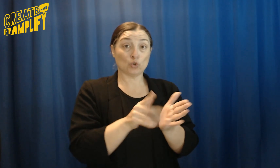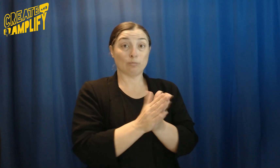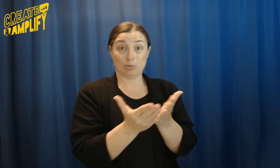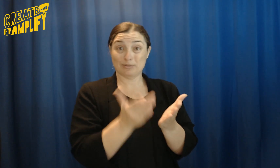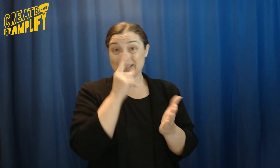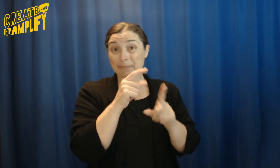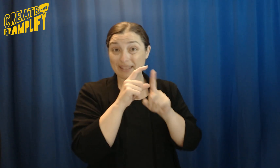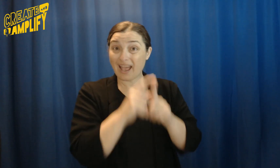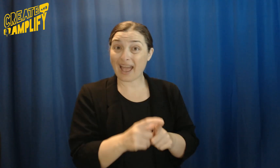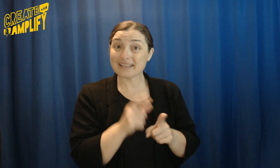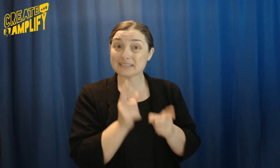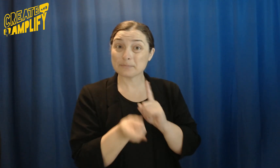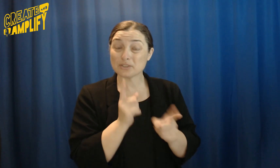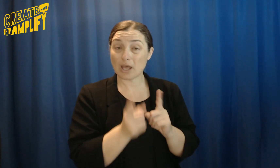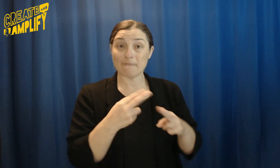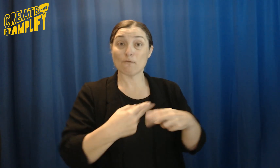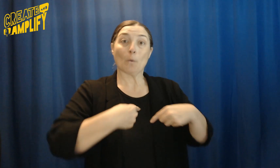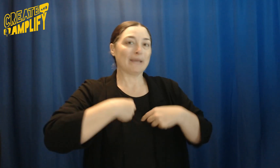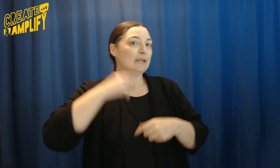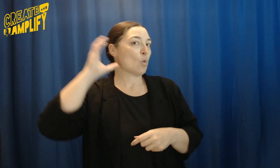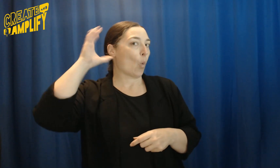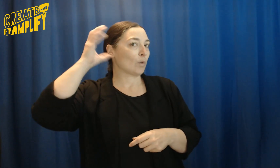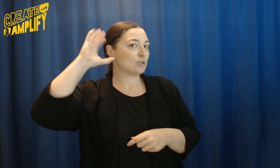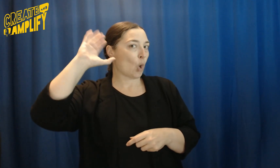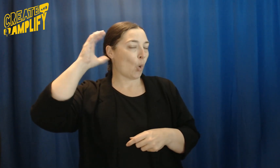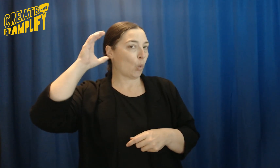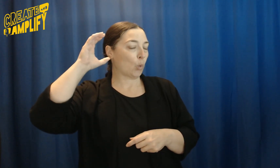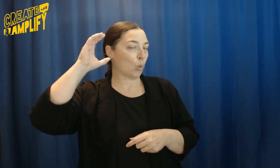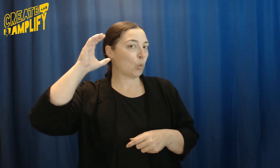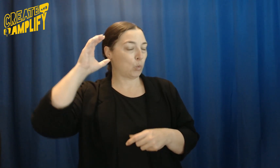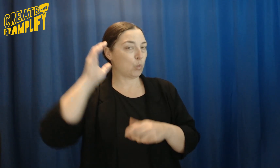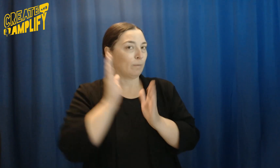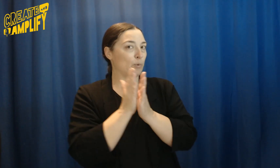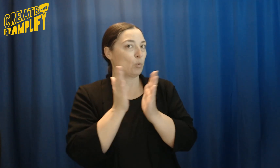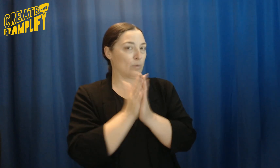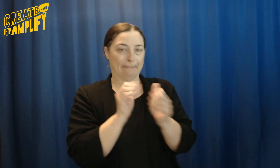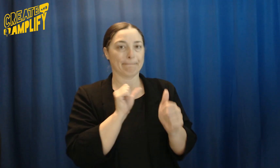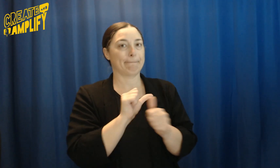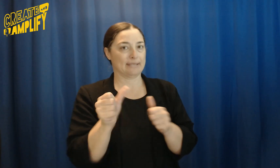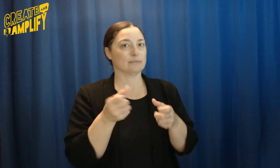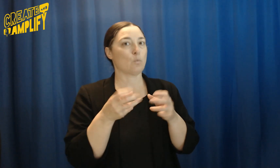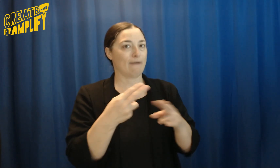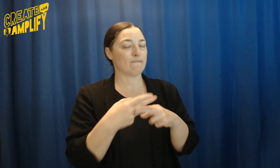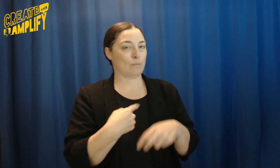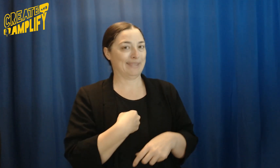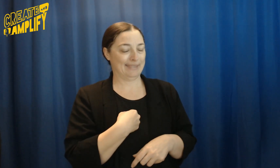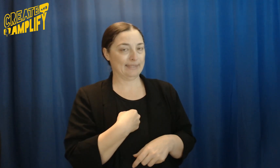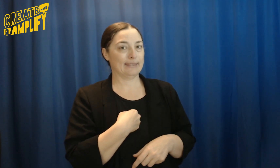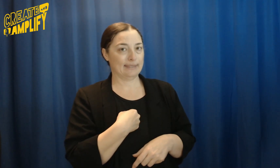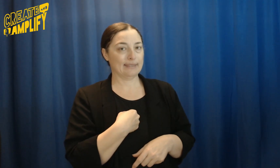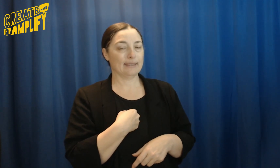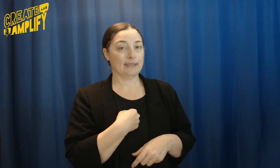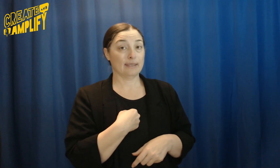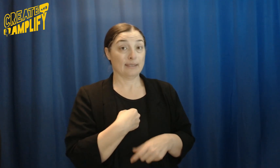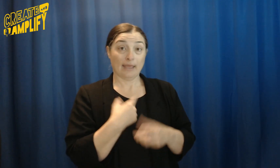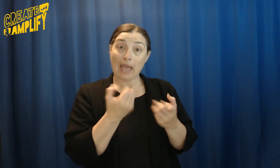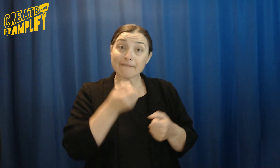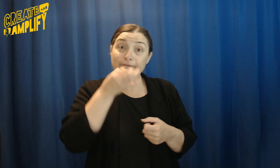sometimes. For me, audiobooks are the best way to connect with literature, and there is a free audiobook